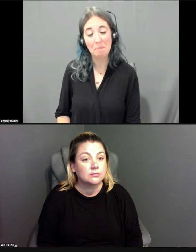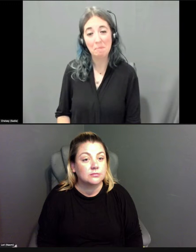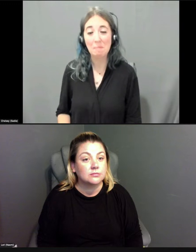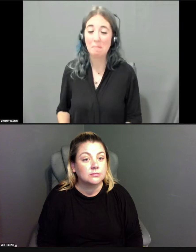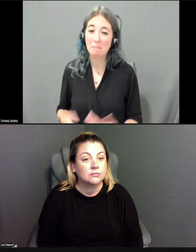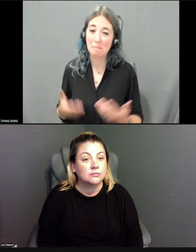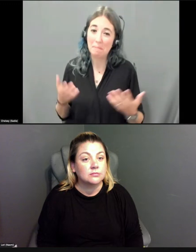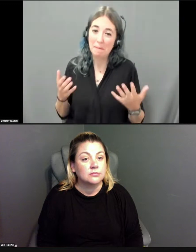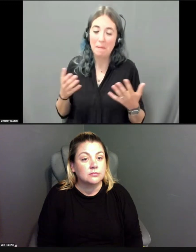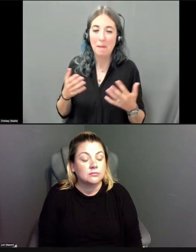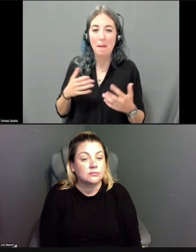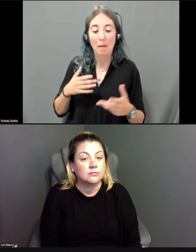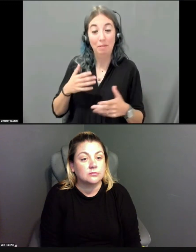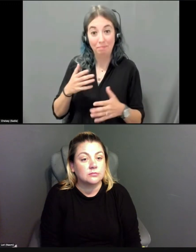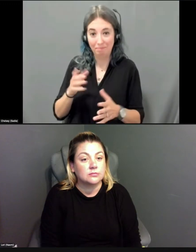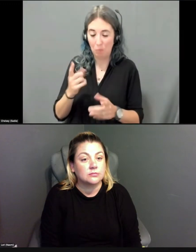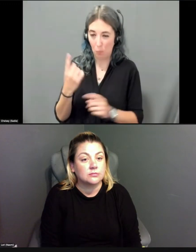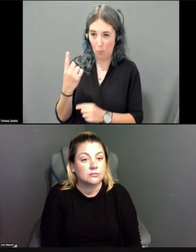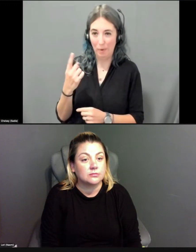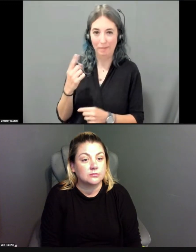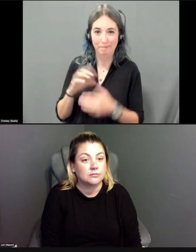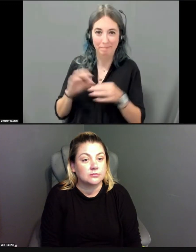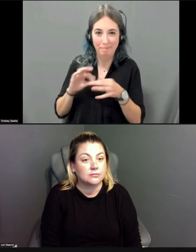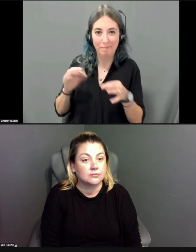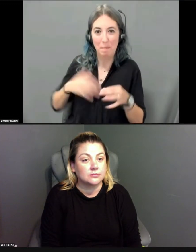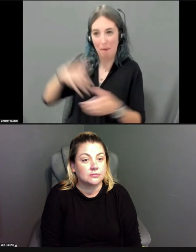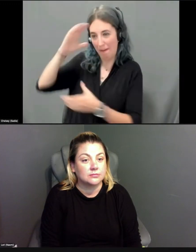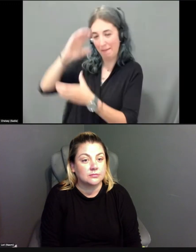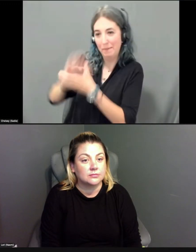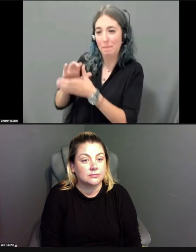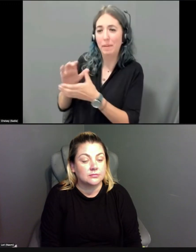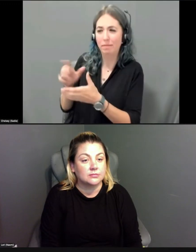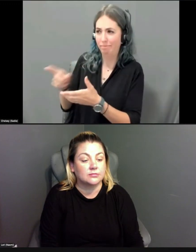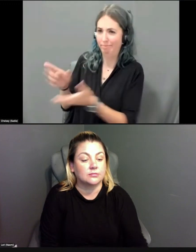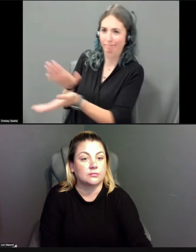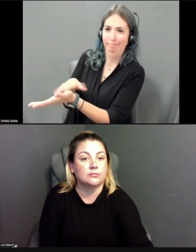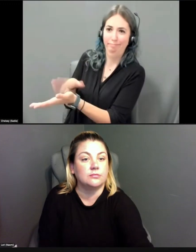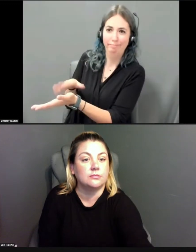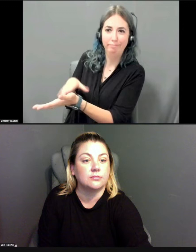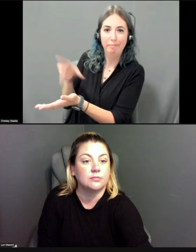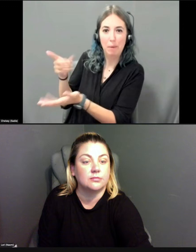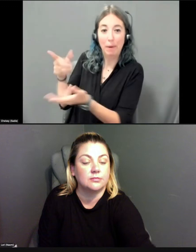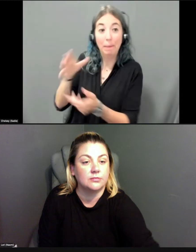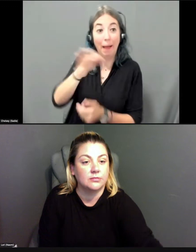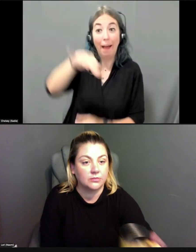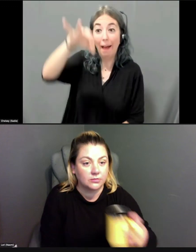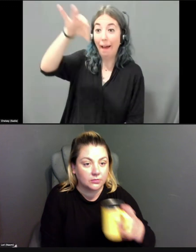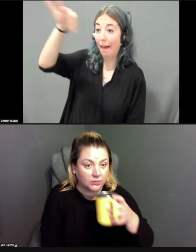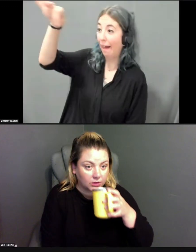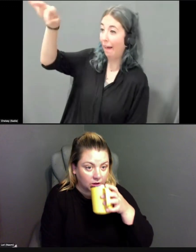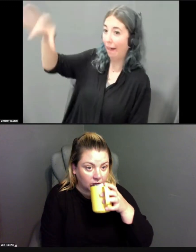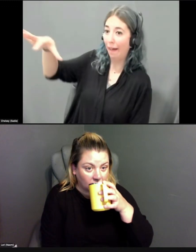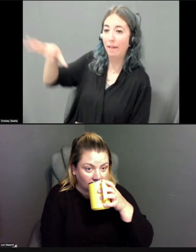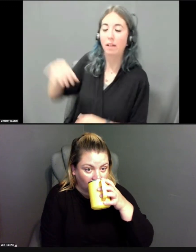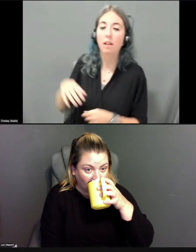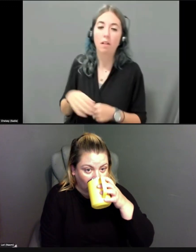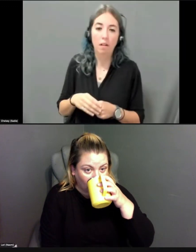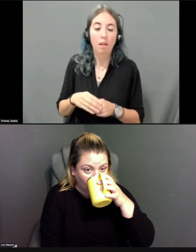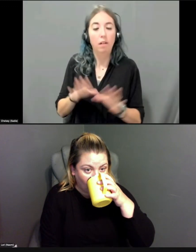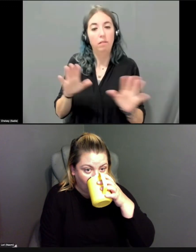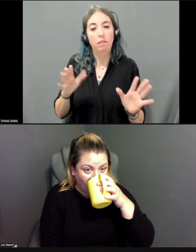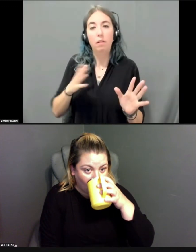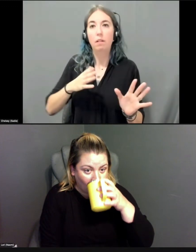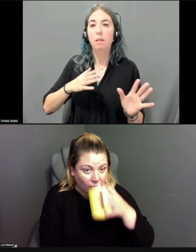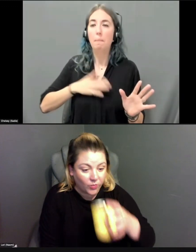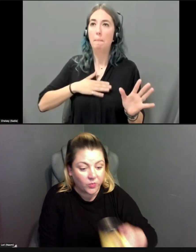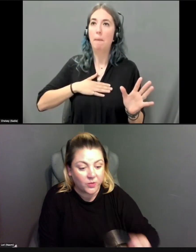whole time I was thinking, I like to view myself as like a very independent, strong woman, but when it comes to